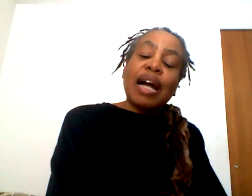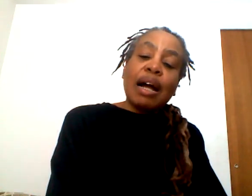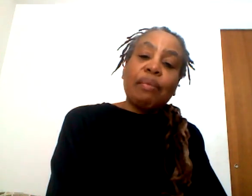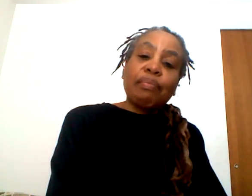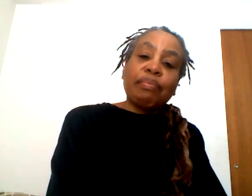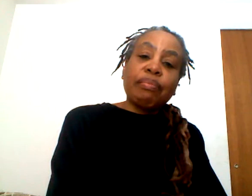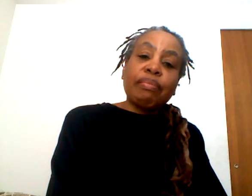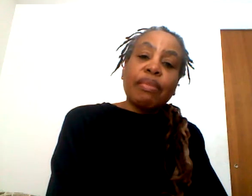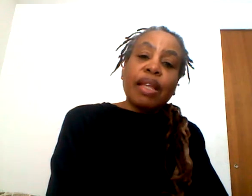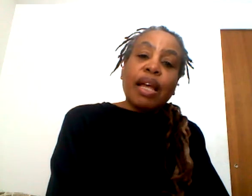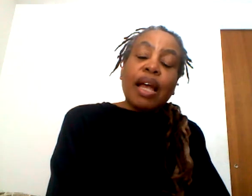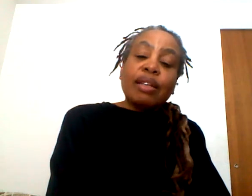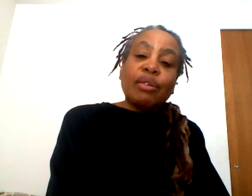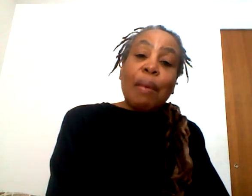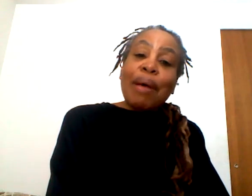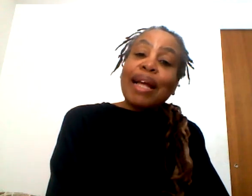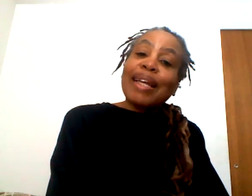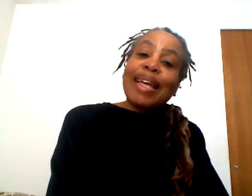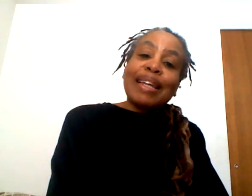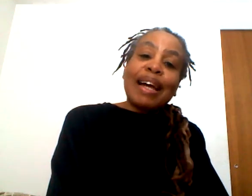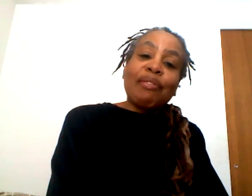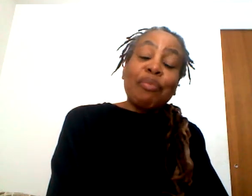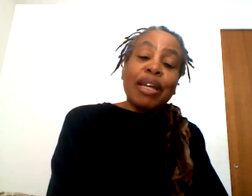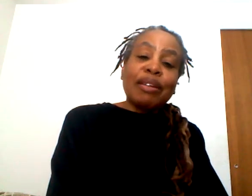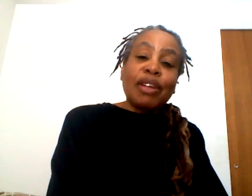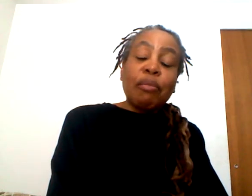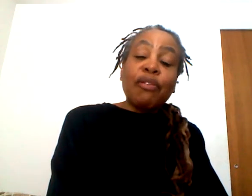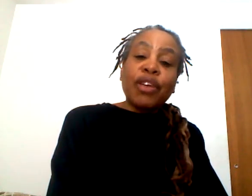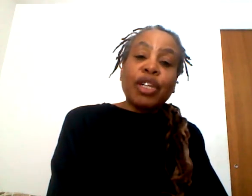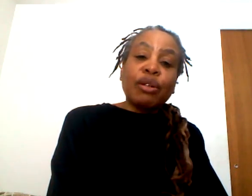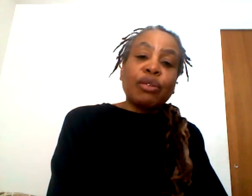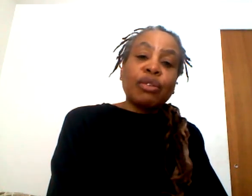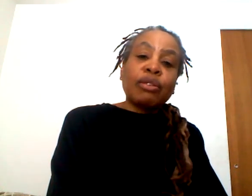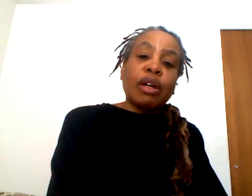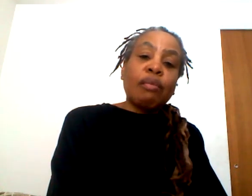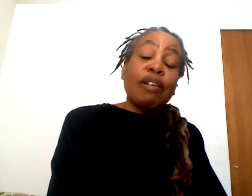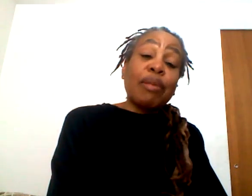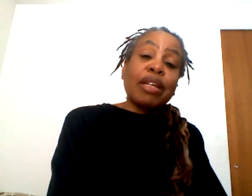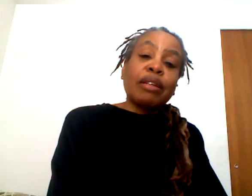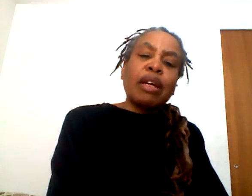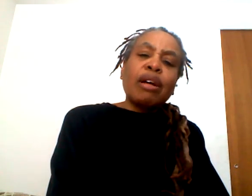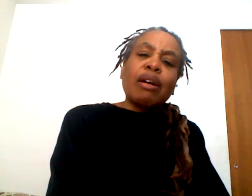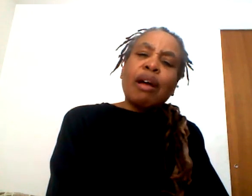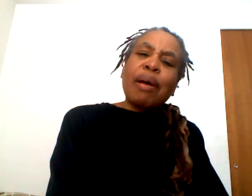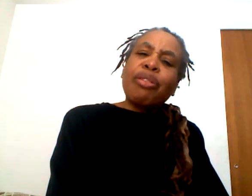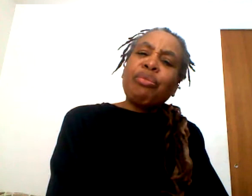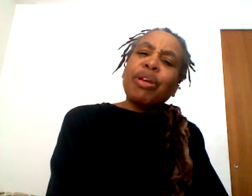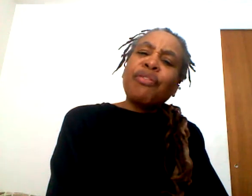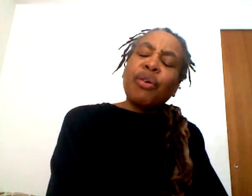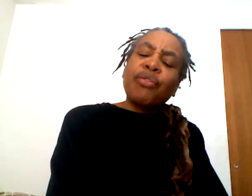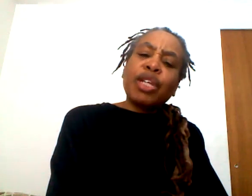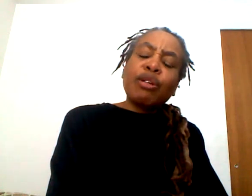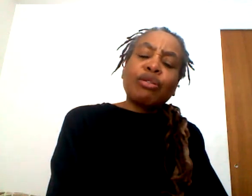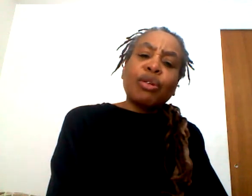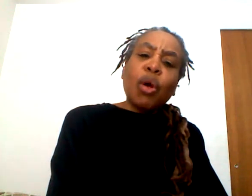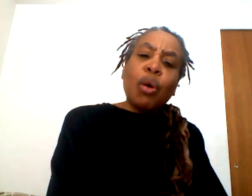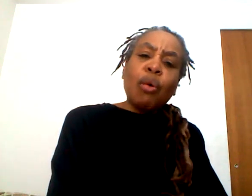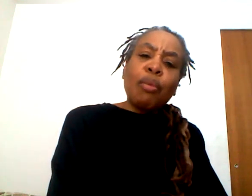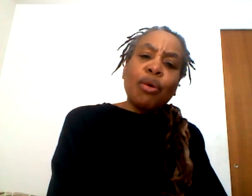WYLCOM.com. So I'm back again. I've made a number of videos. I've made about 3 or 4 videos on